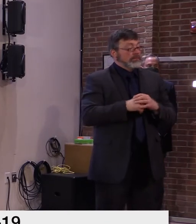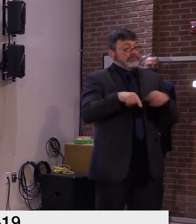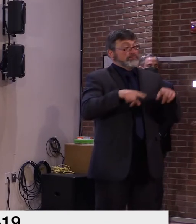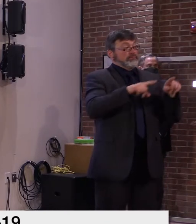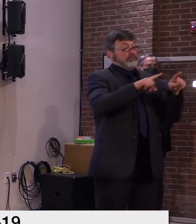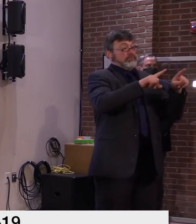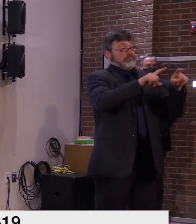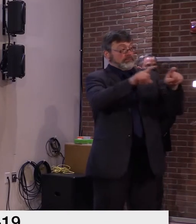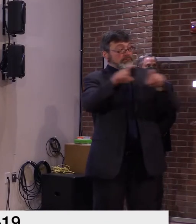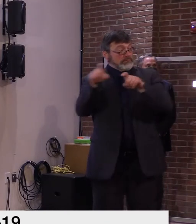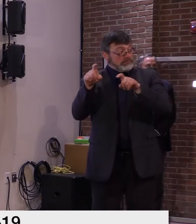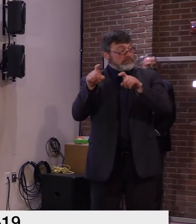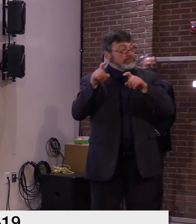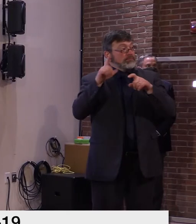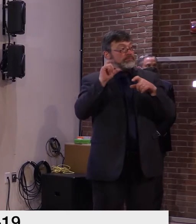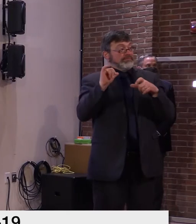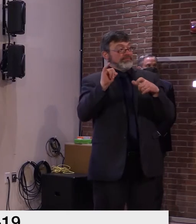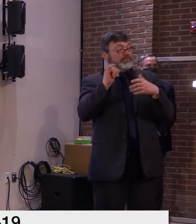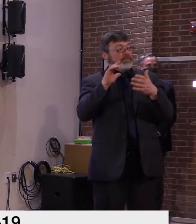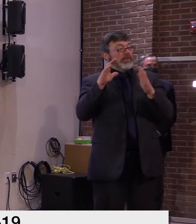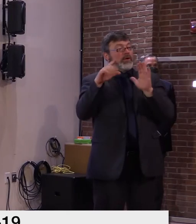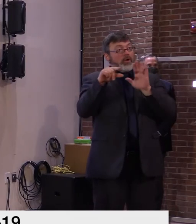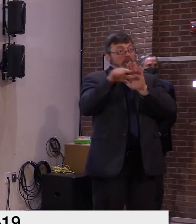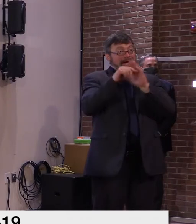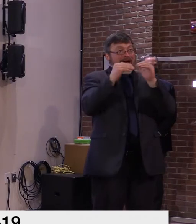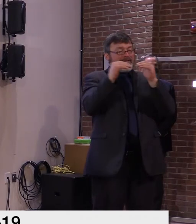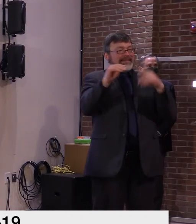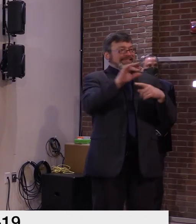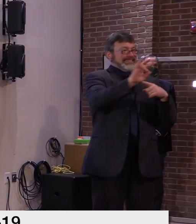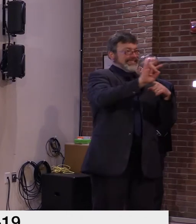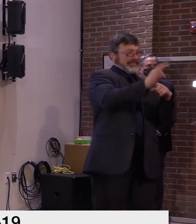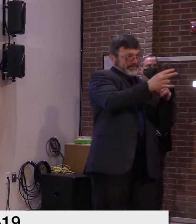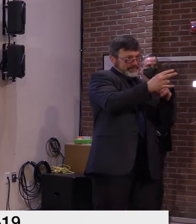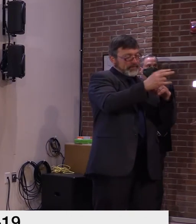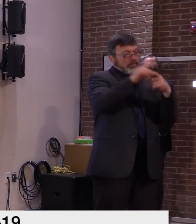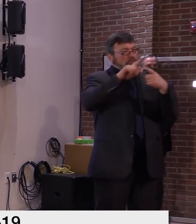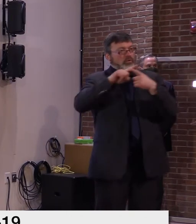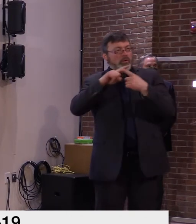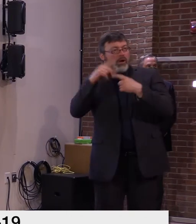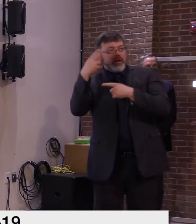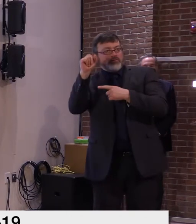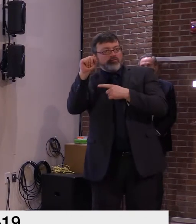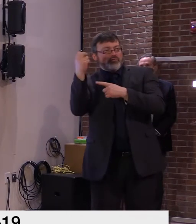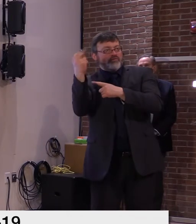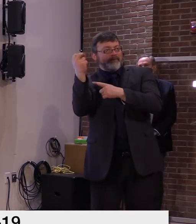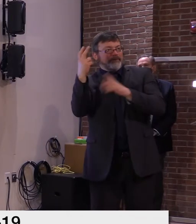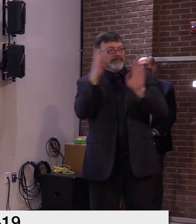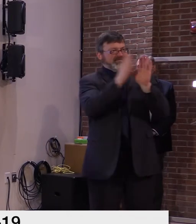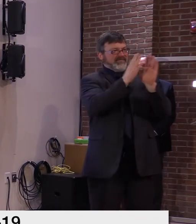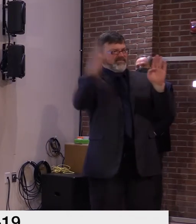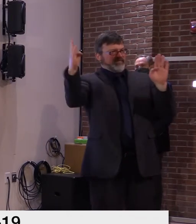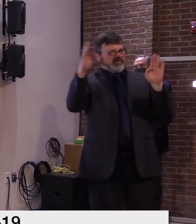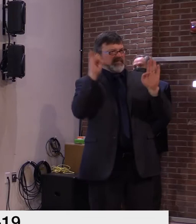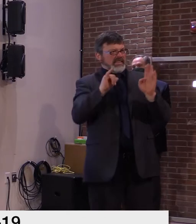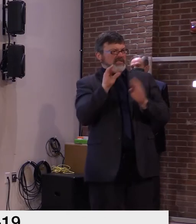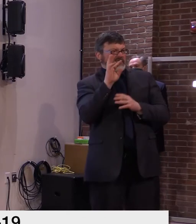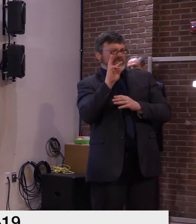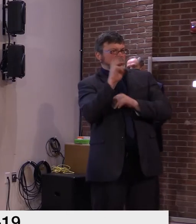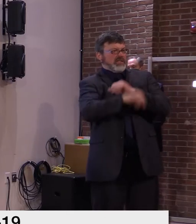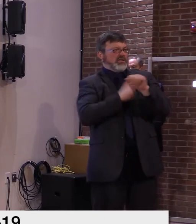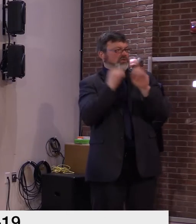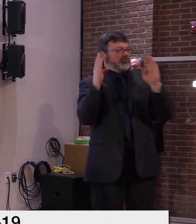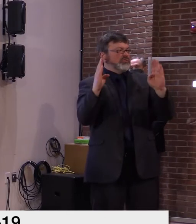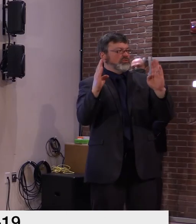voluntary and had a 65% overall participation rate. Now, not all the data is bad. Youth report spending more time with their